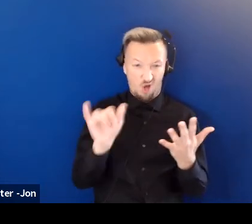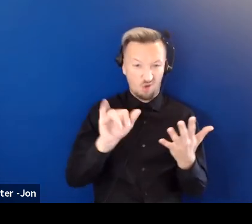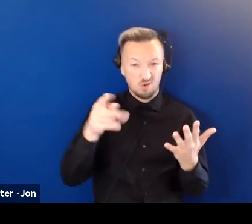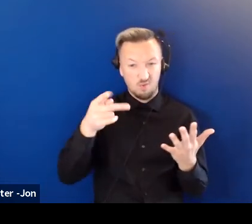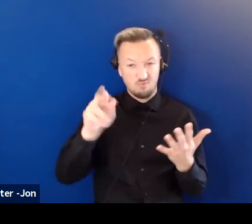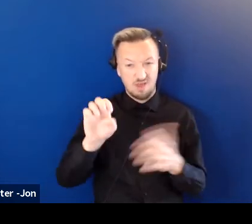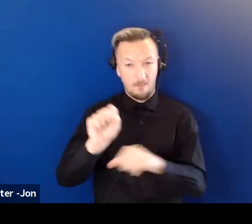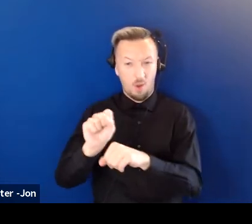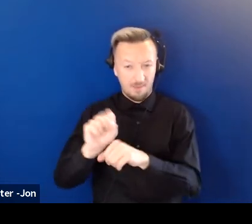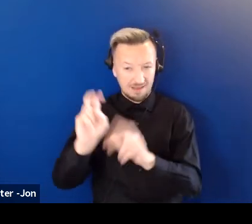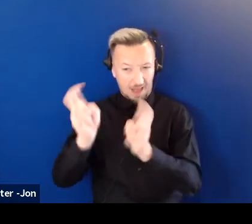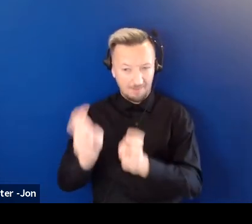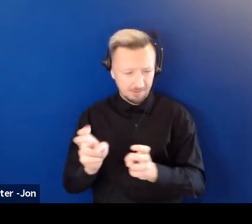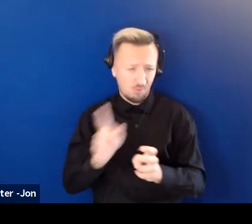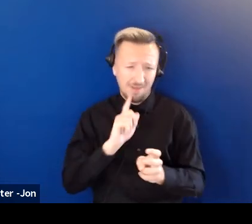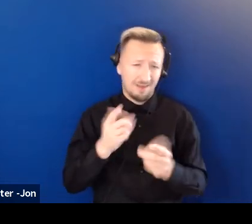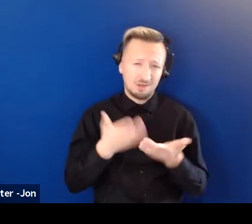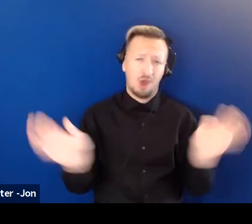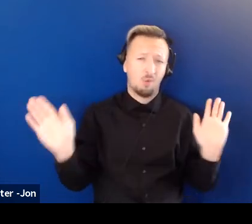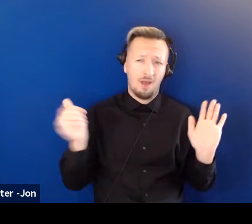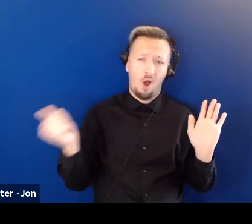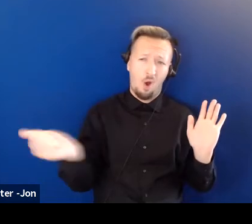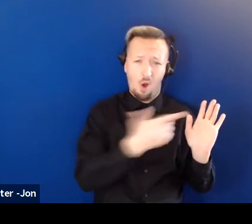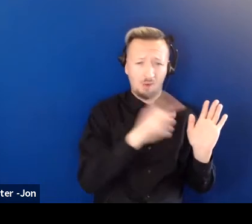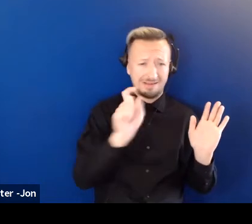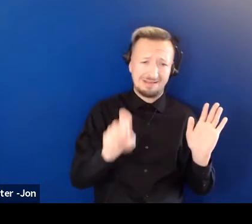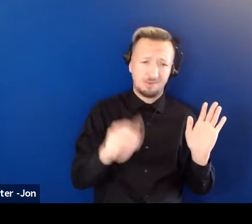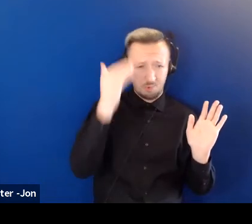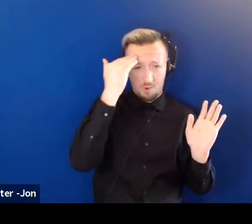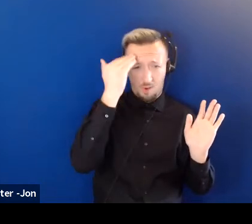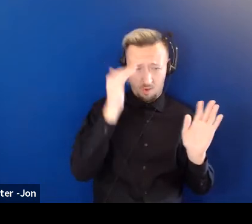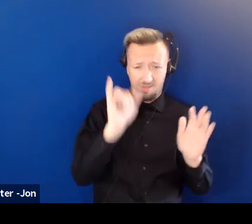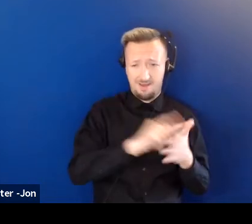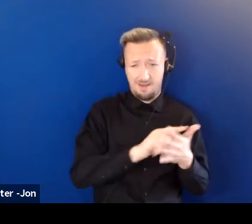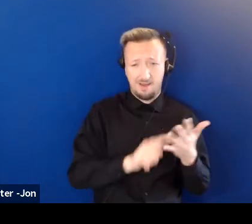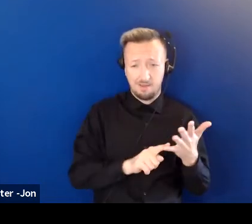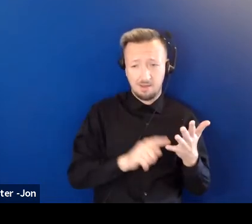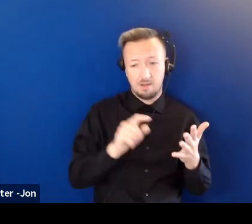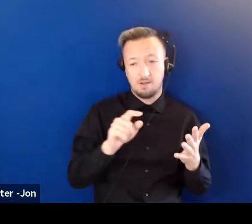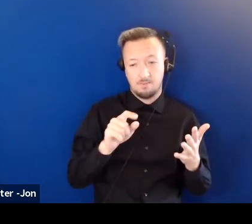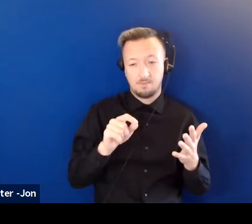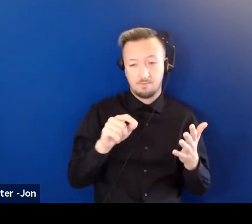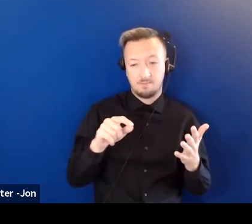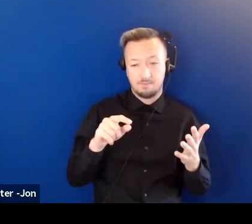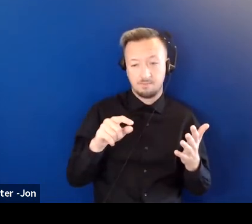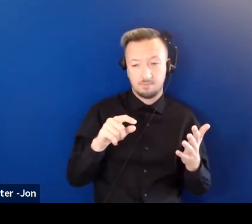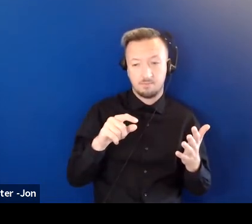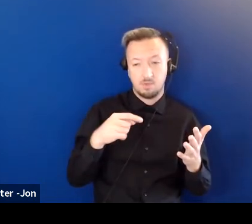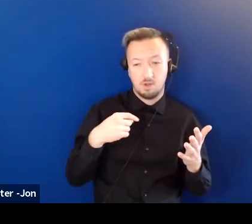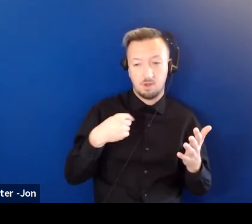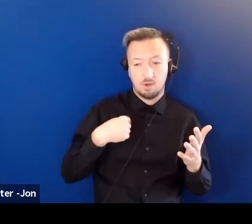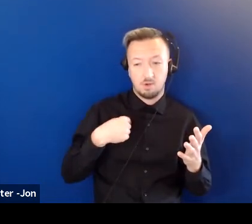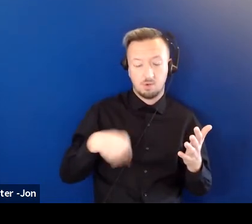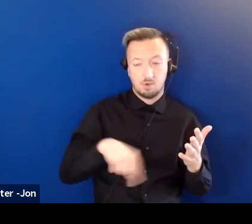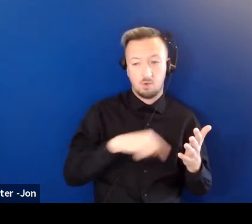general topics that everyone needs to be discussing and understanding. And so we ended up taking these